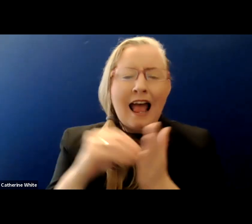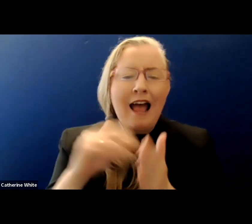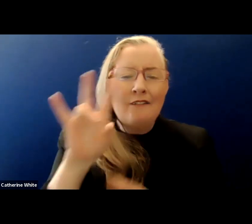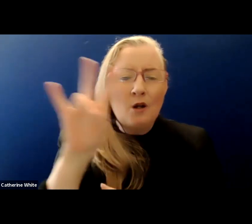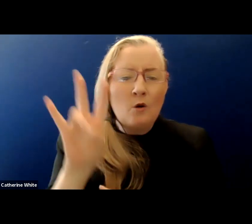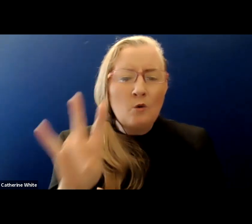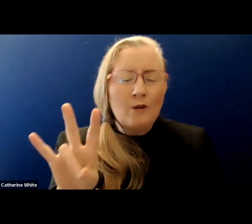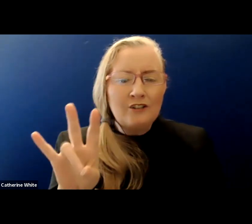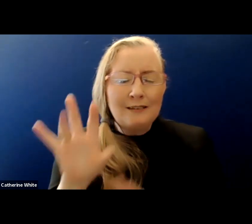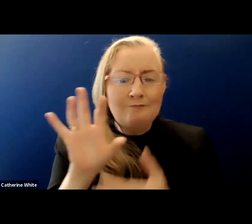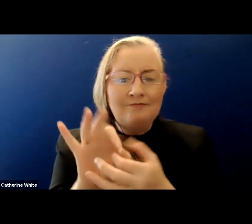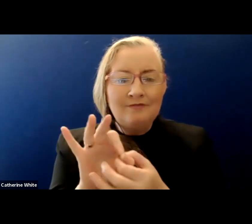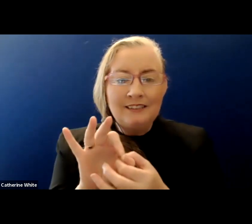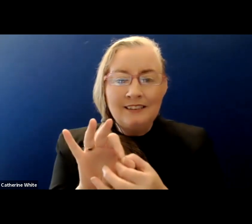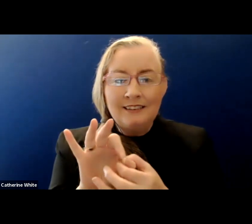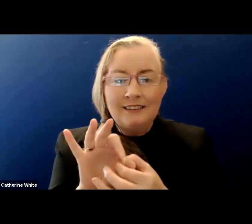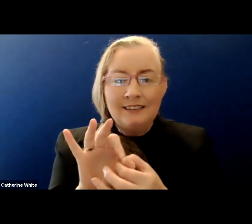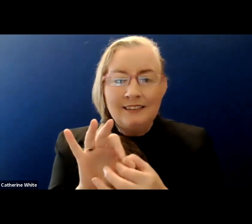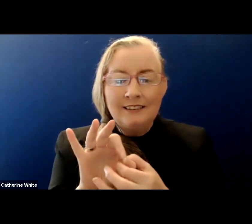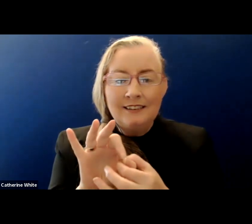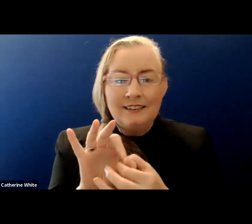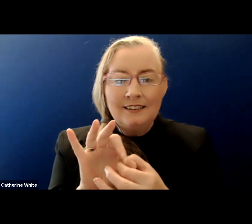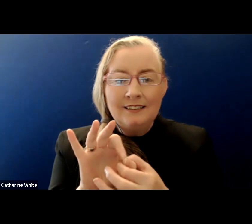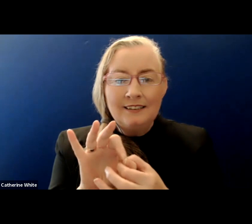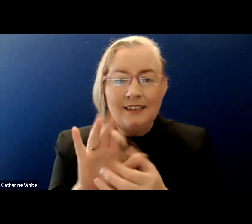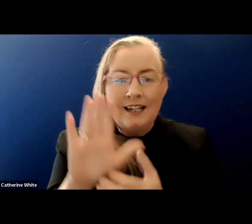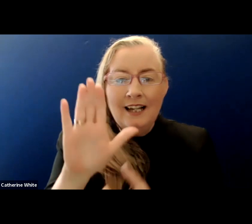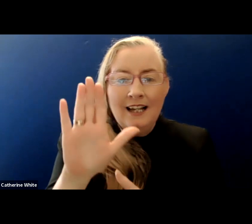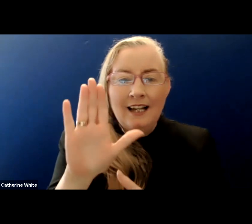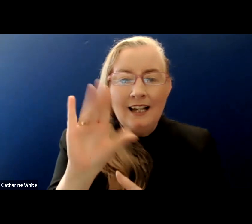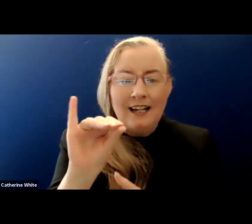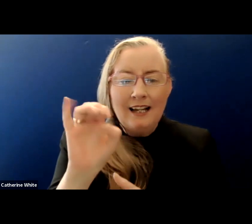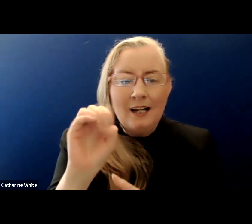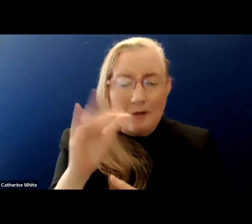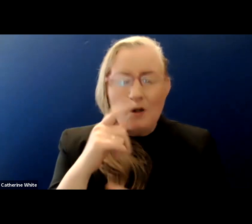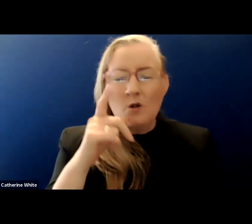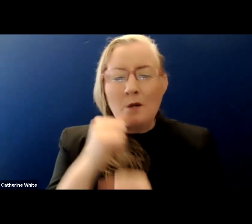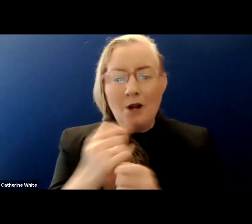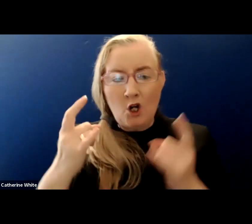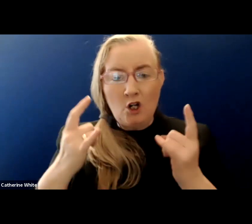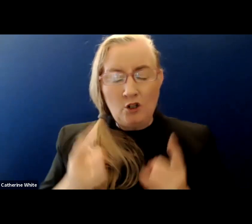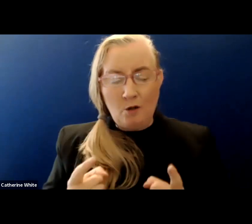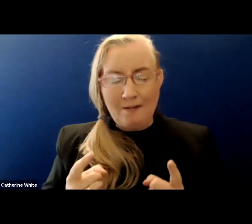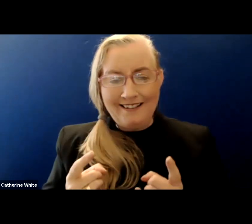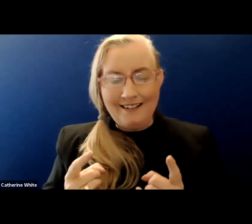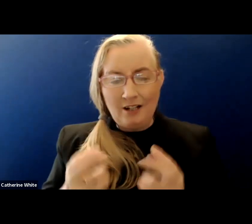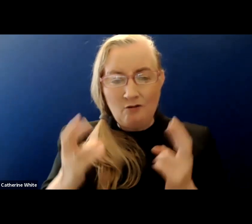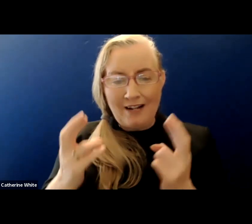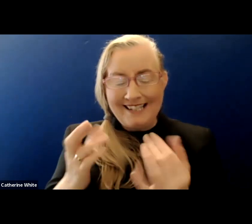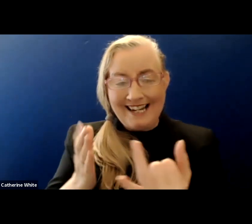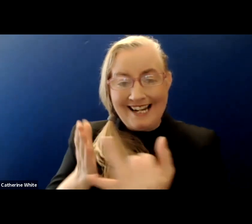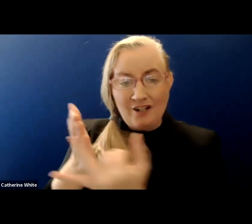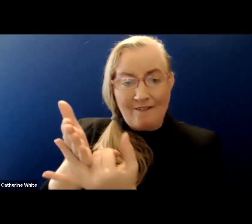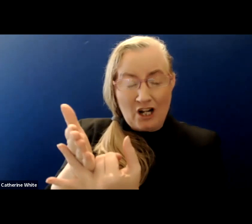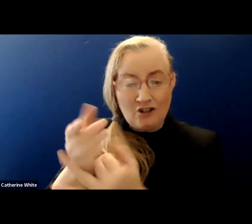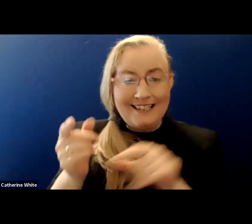for Dr. Eliav Lieblich with regard to unilateral humanitarian intervention. And he mentioned